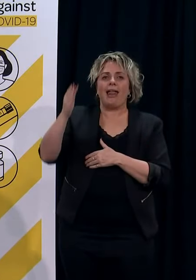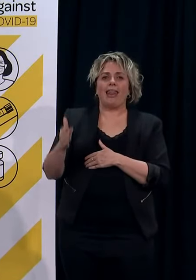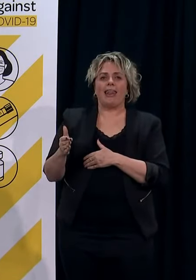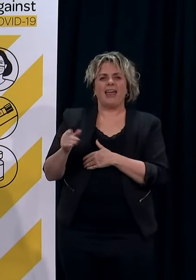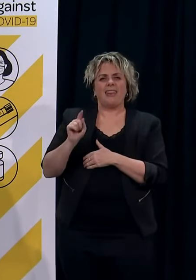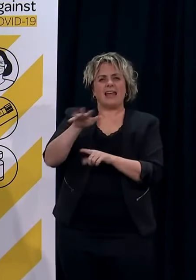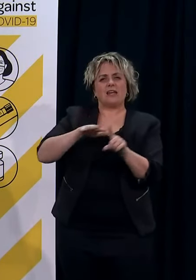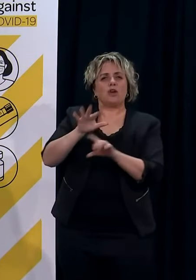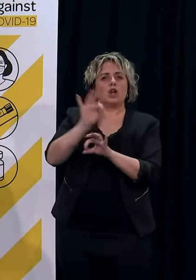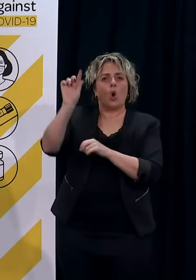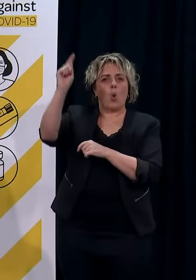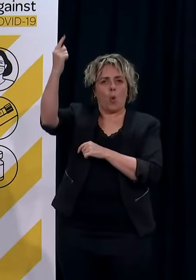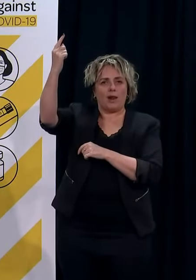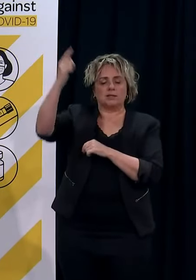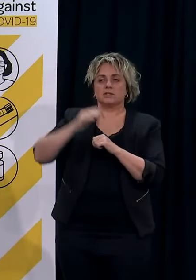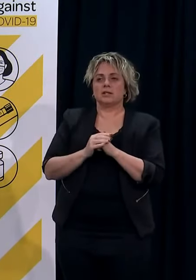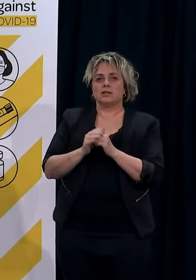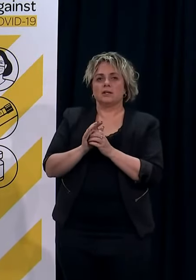Yep.